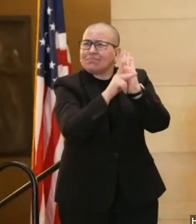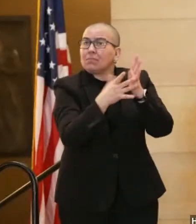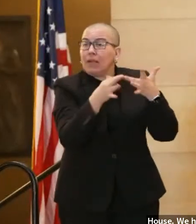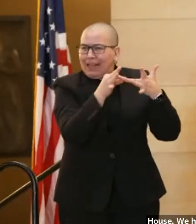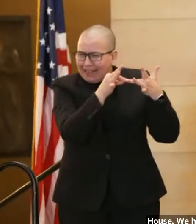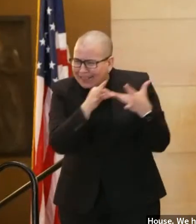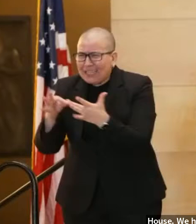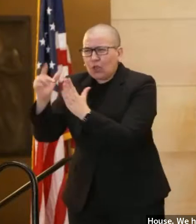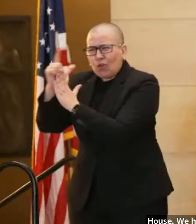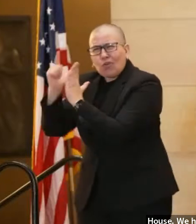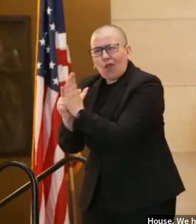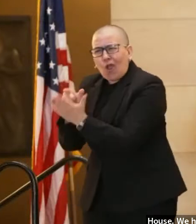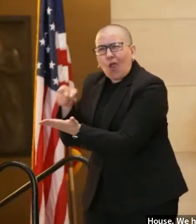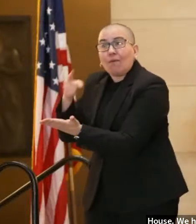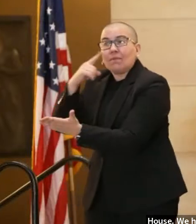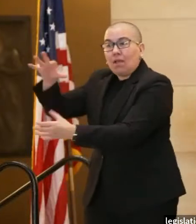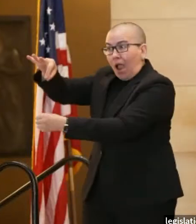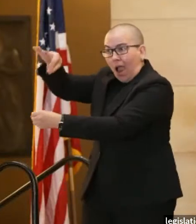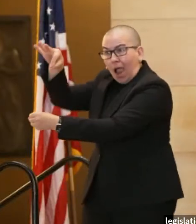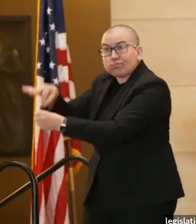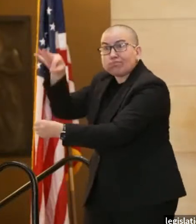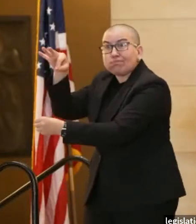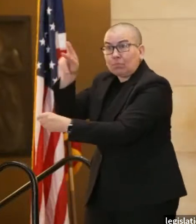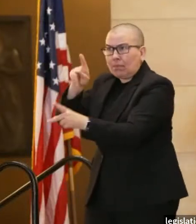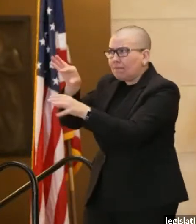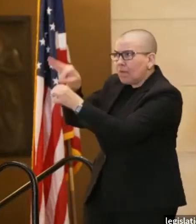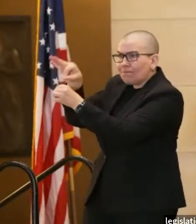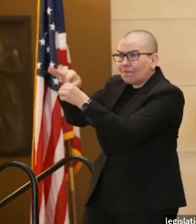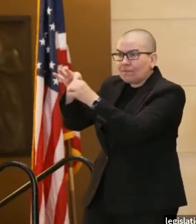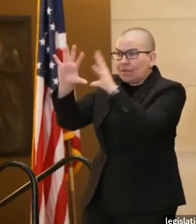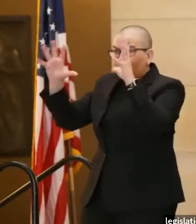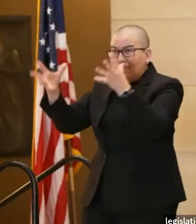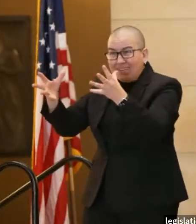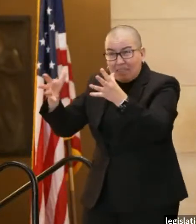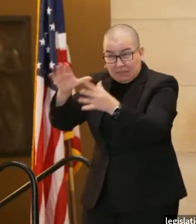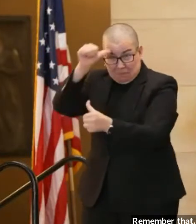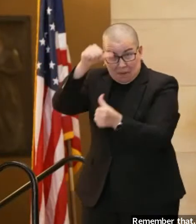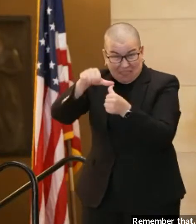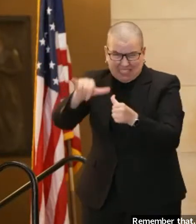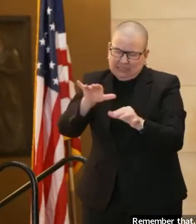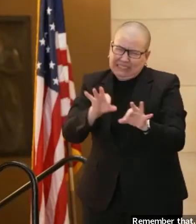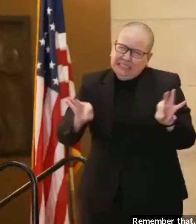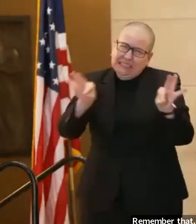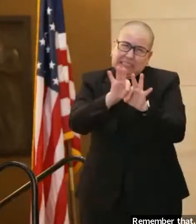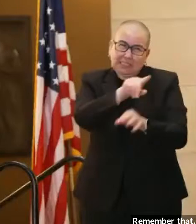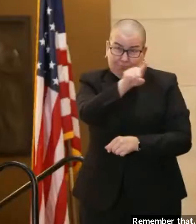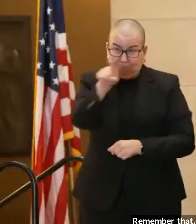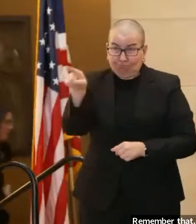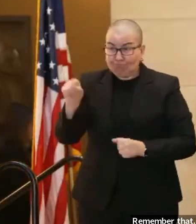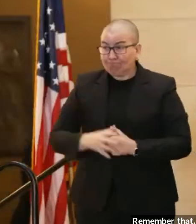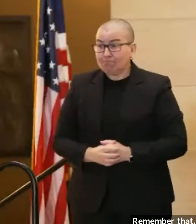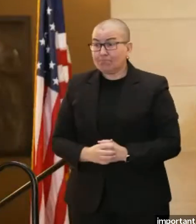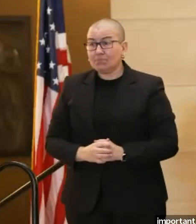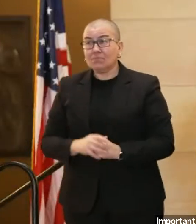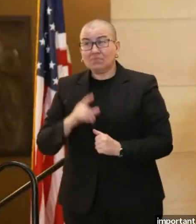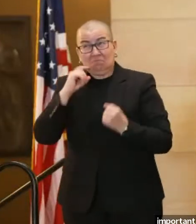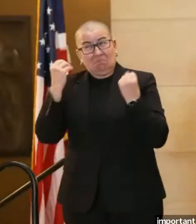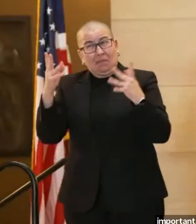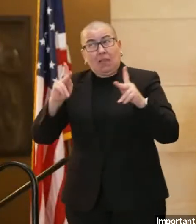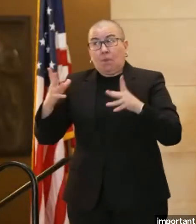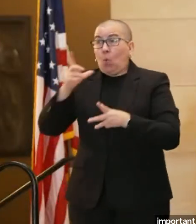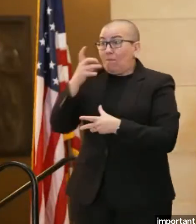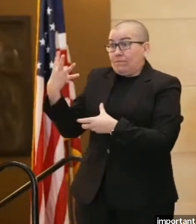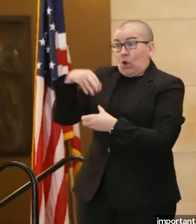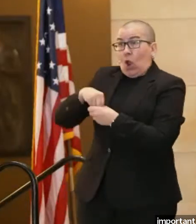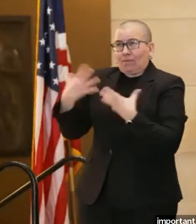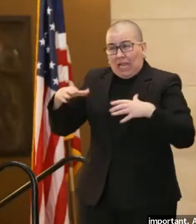vote people in. So I want you to remember that. Let's all remember that. That's why it's important. A lot of people worked very hard, lost lives to make